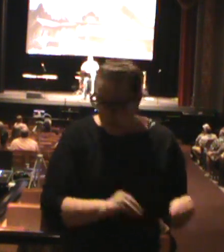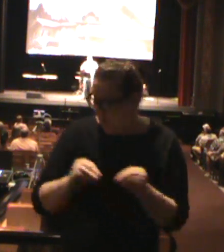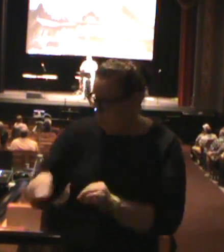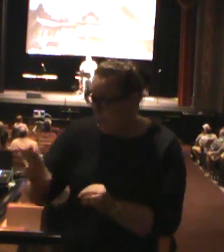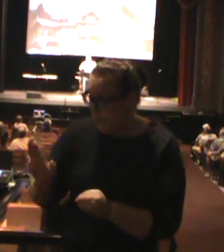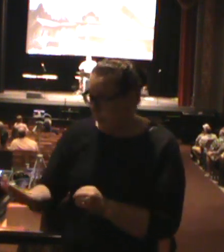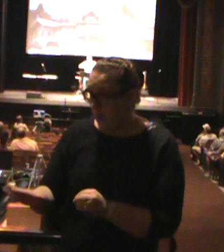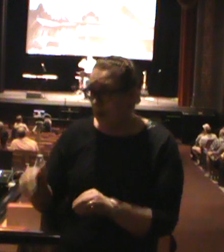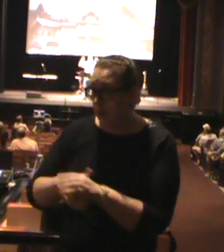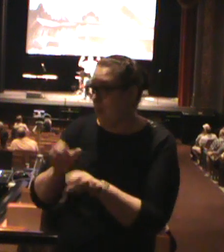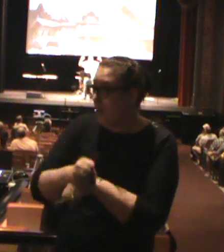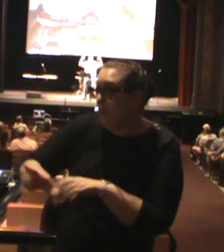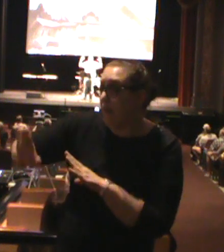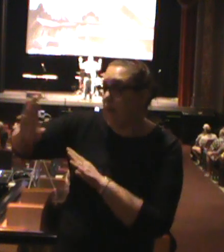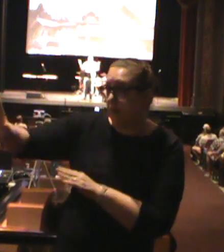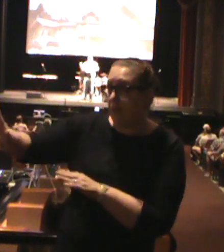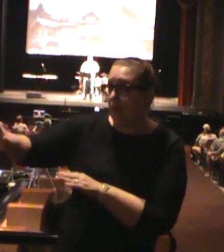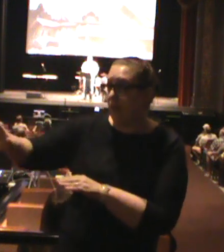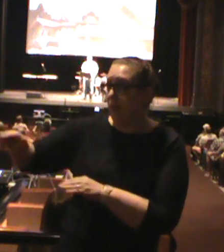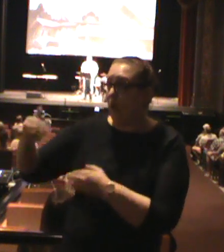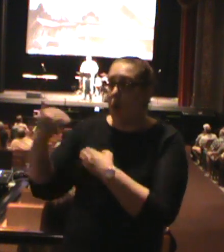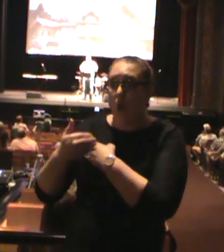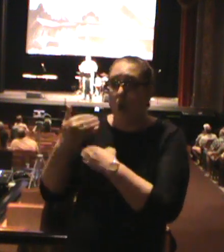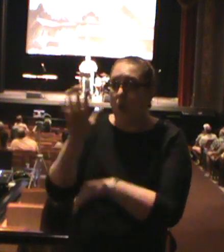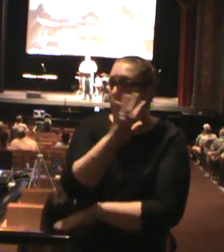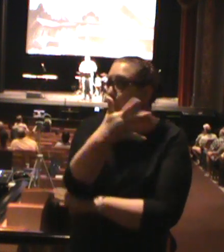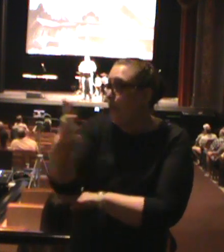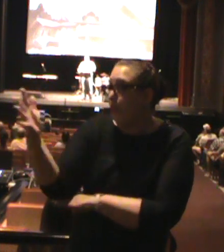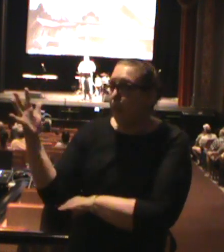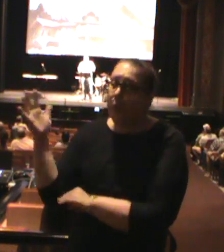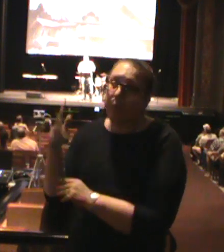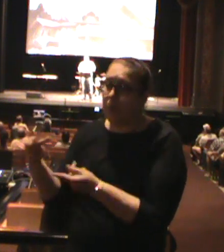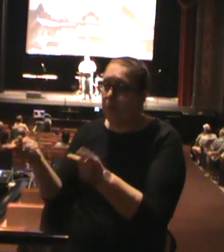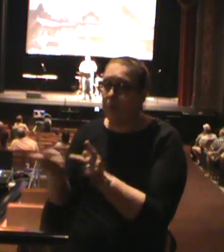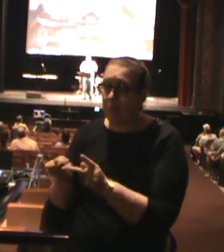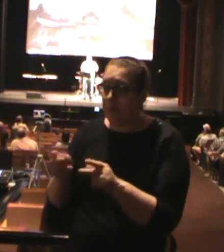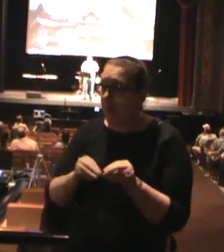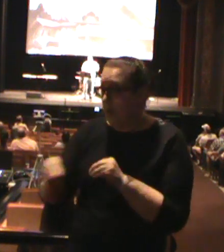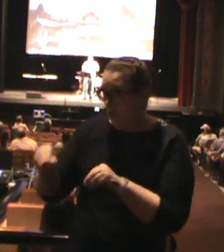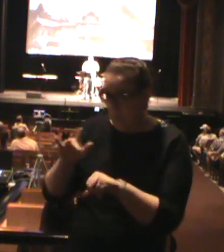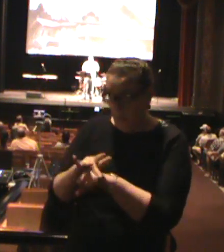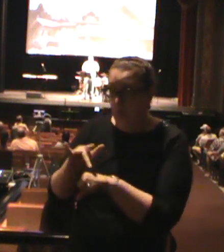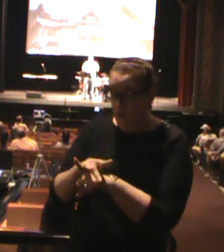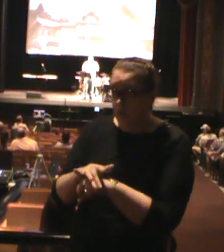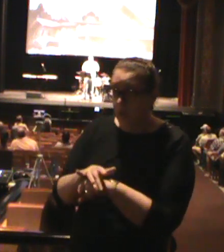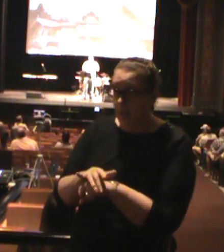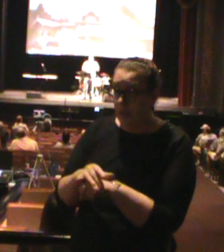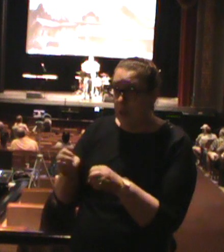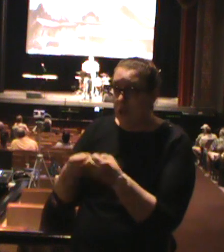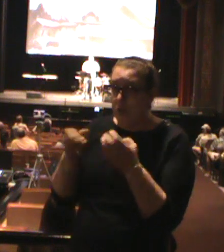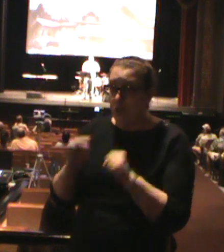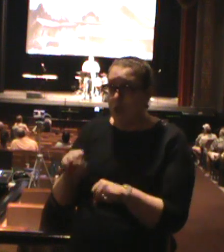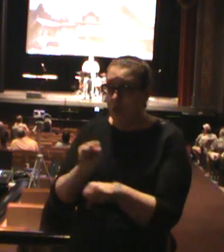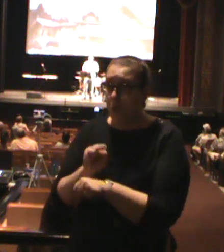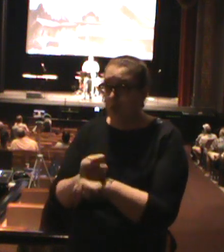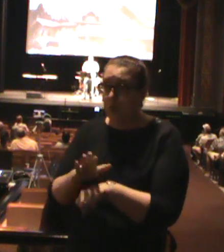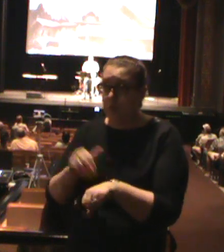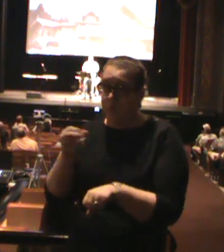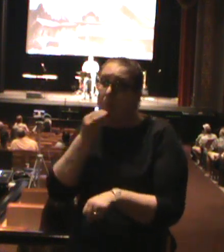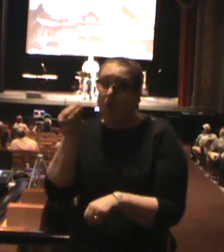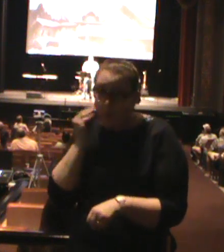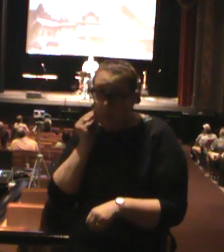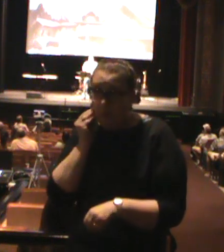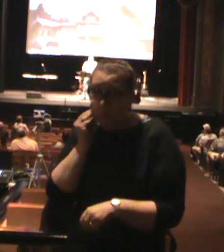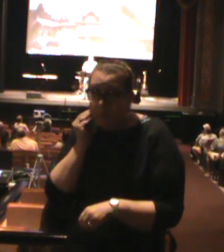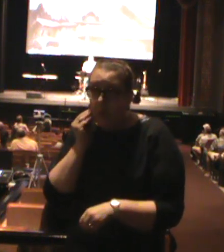was in the mountains, a whole wooded place. And they moved to it early because they could work out of their house. Everybody worked out of their house